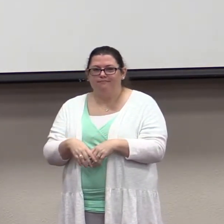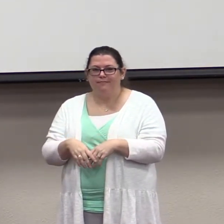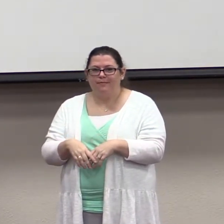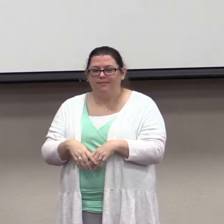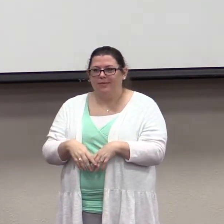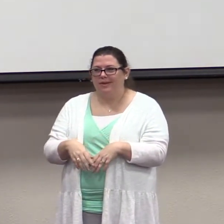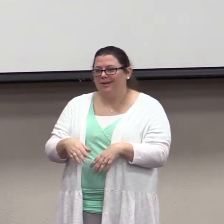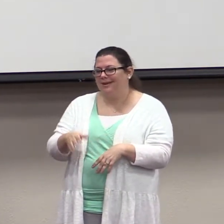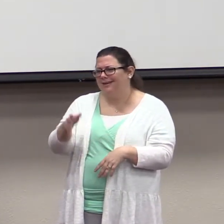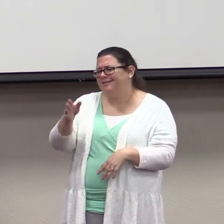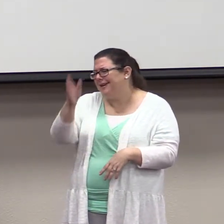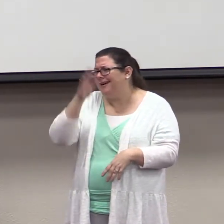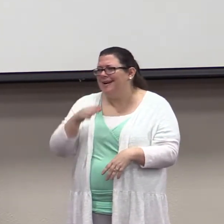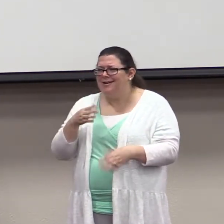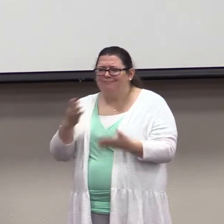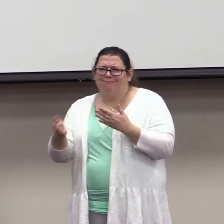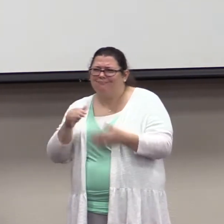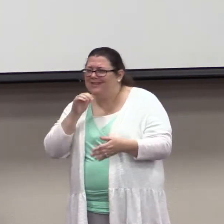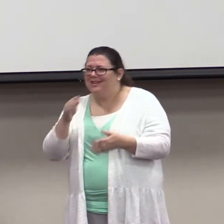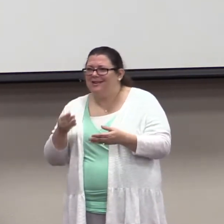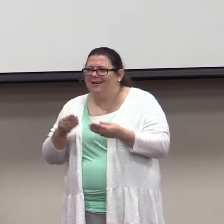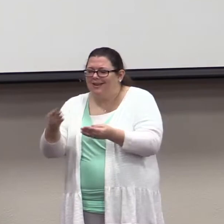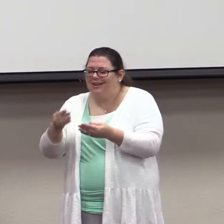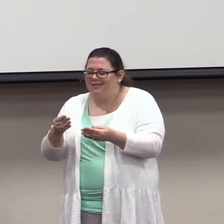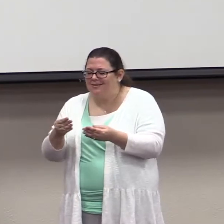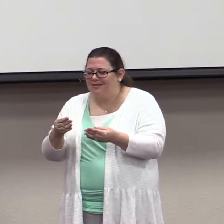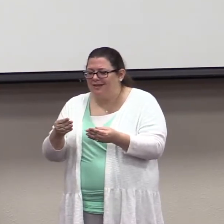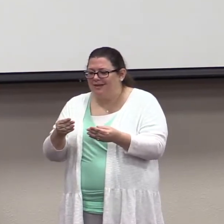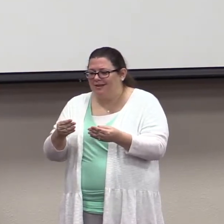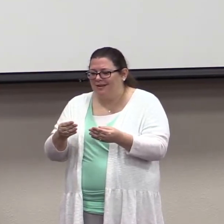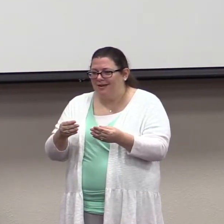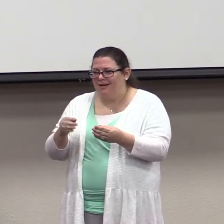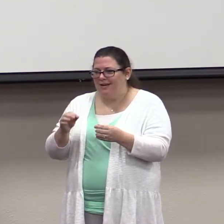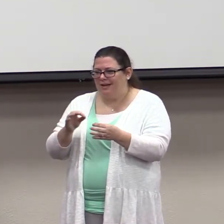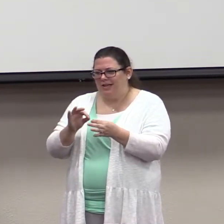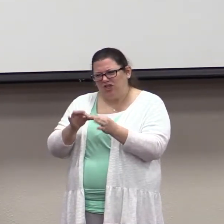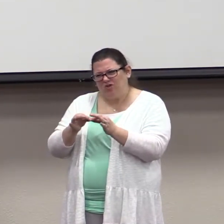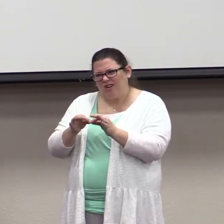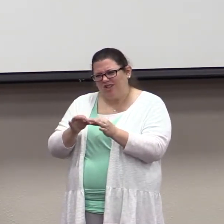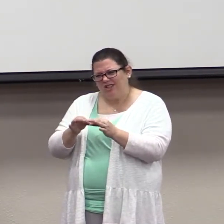what color shirt to put on in the morning and what they do when they get to their car.